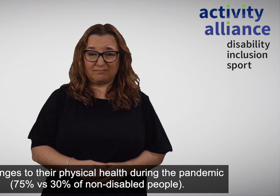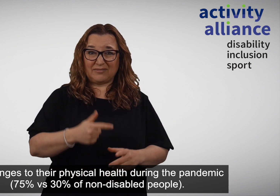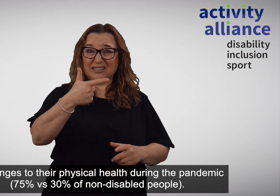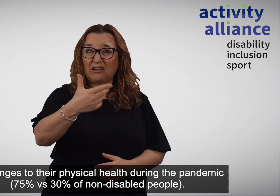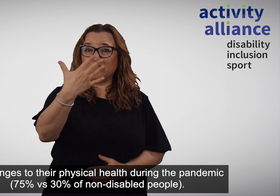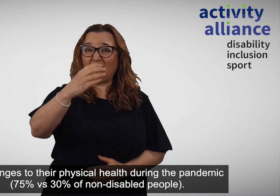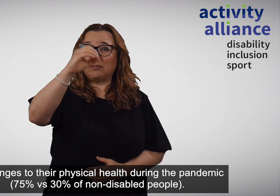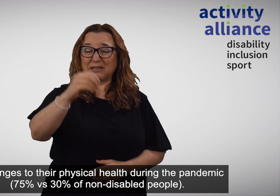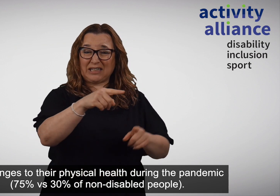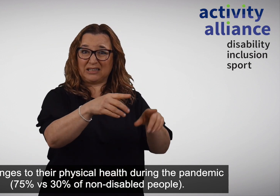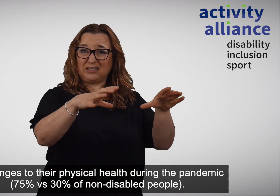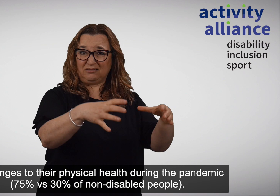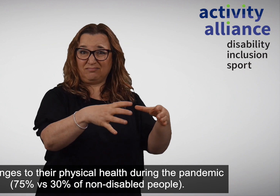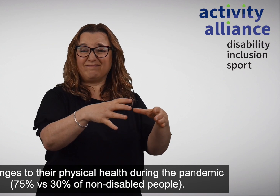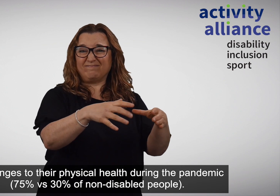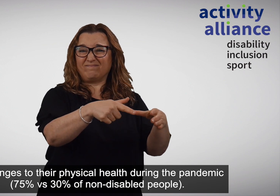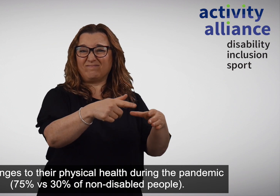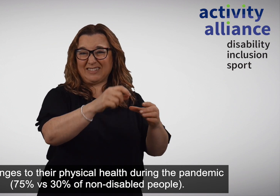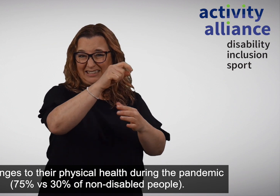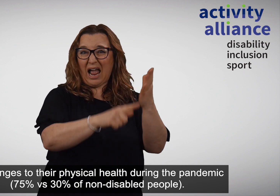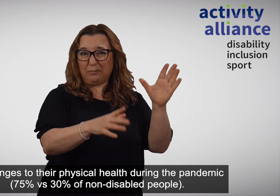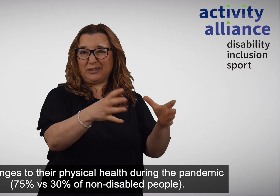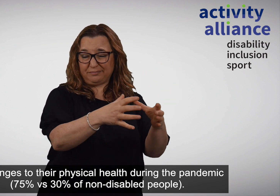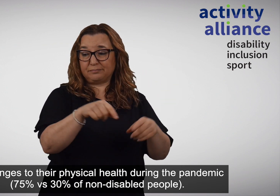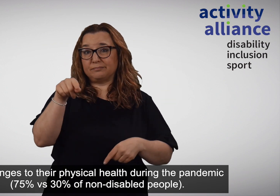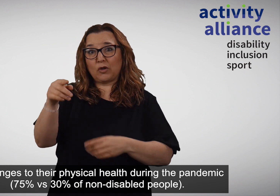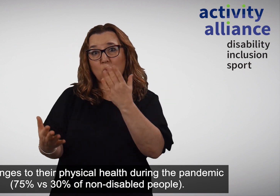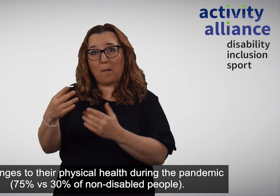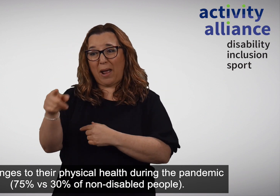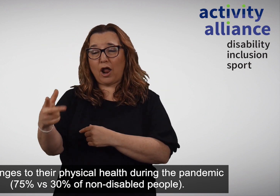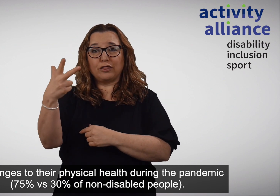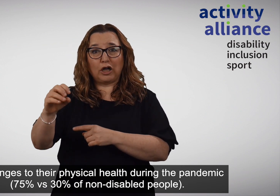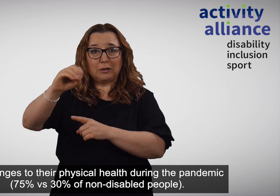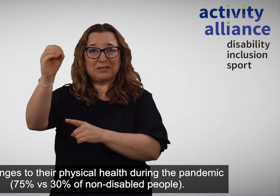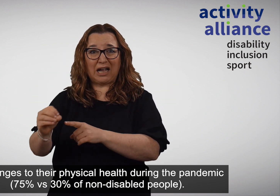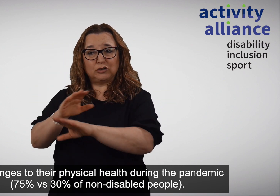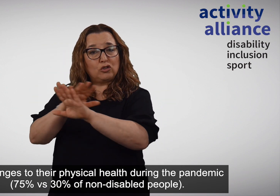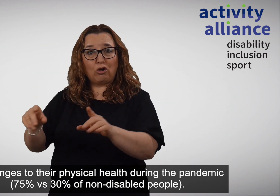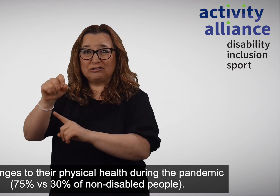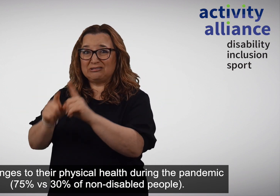75% of disabled people compared to 30% of non-disabled people.